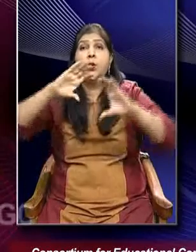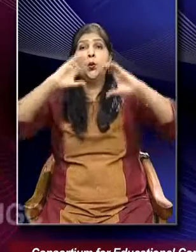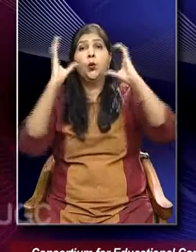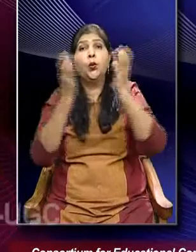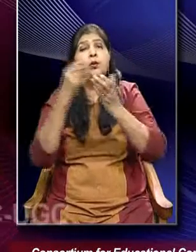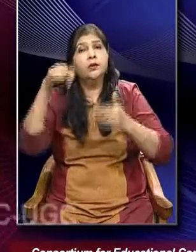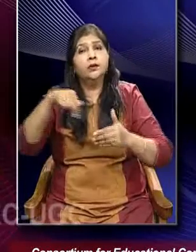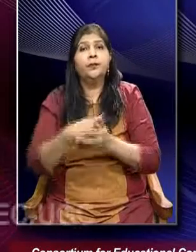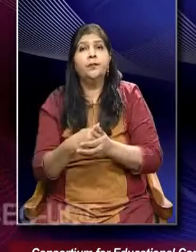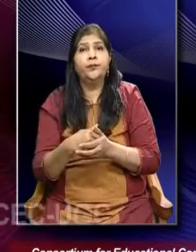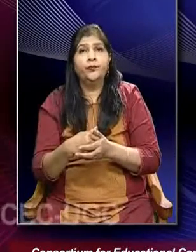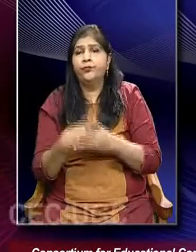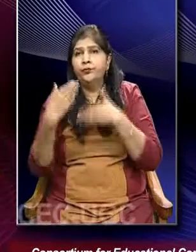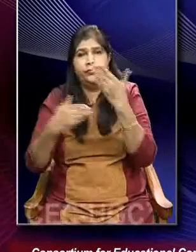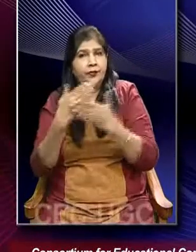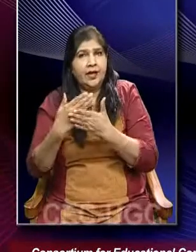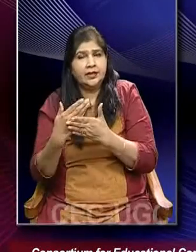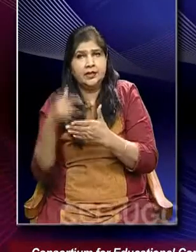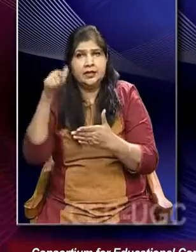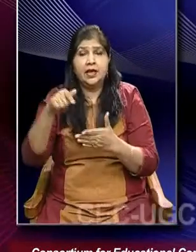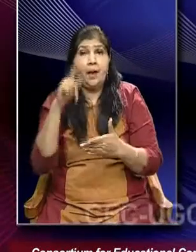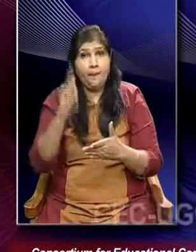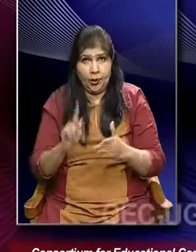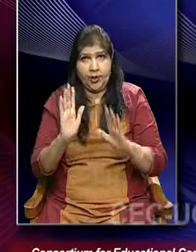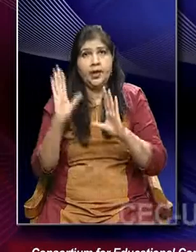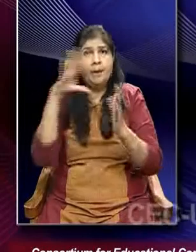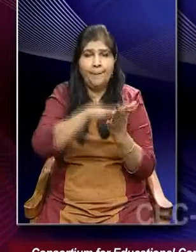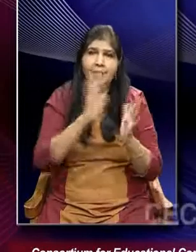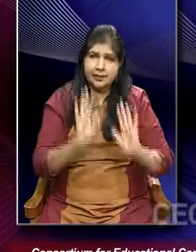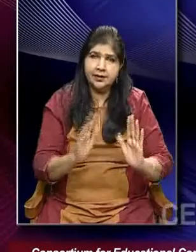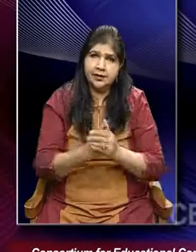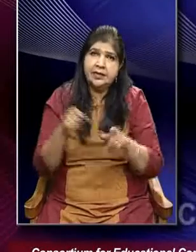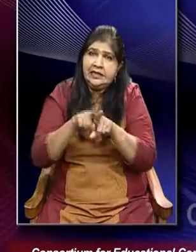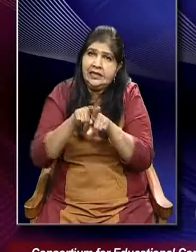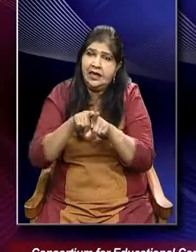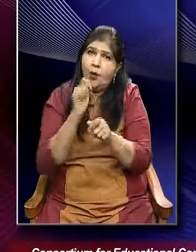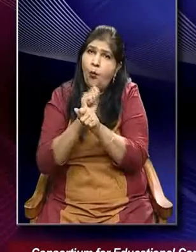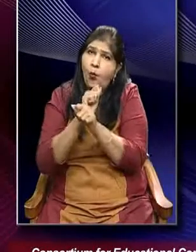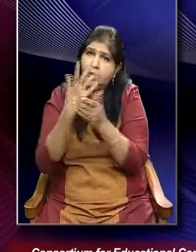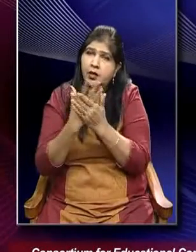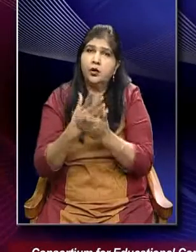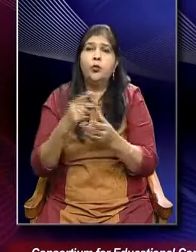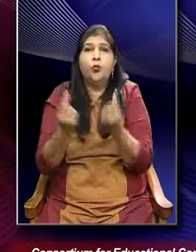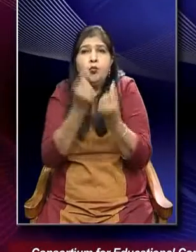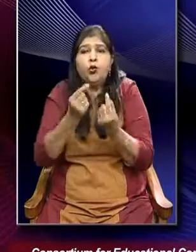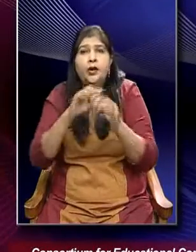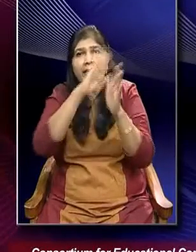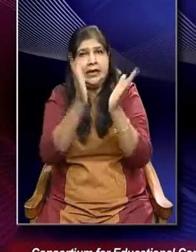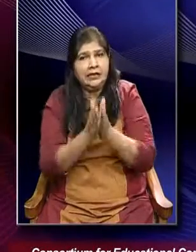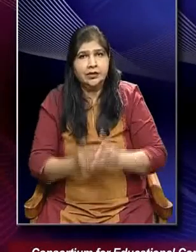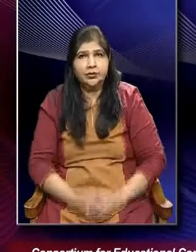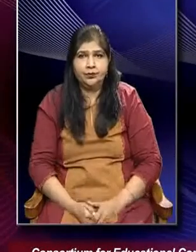globalization indeed has an important impact on the working of political